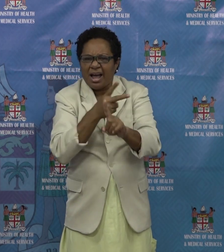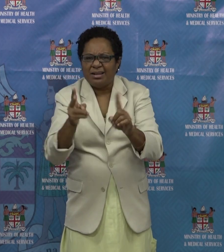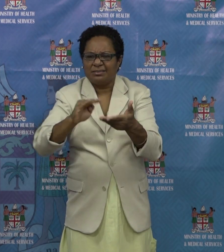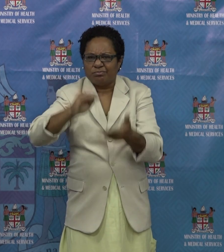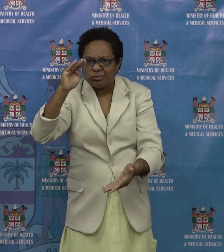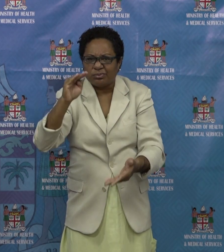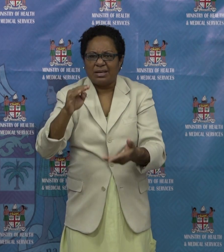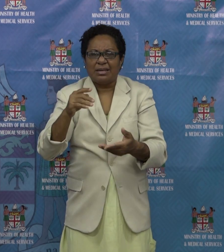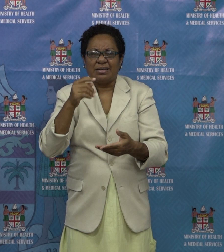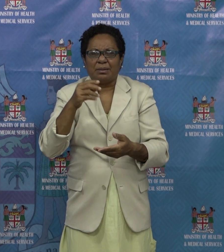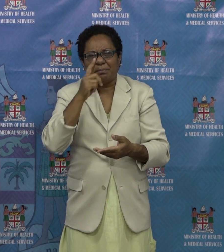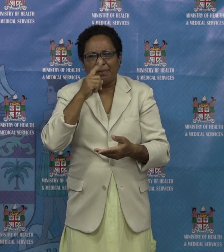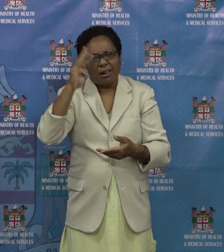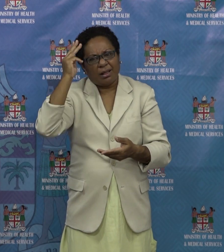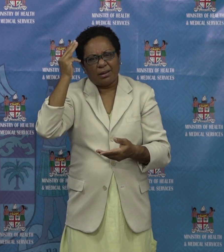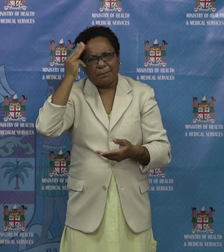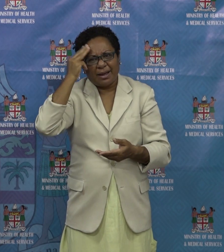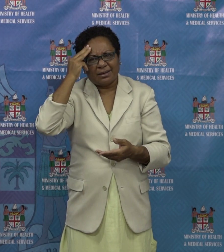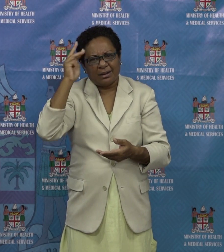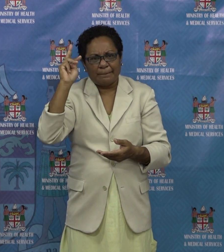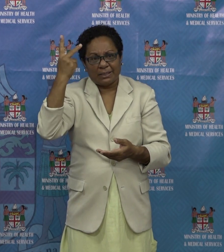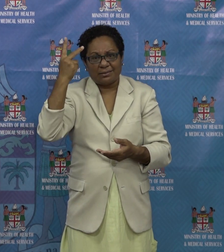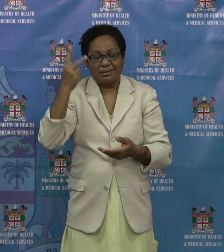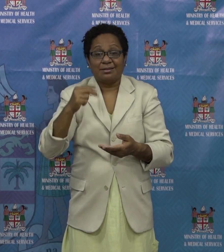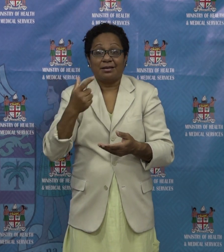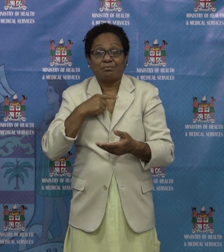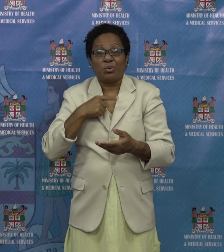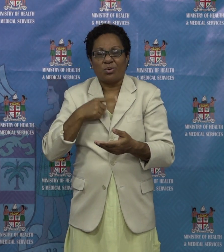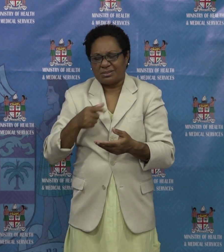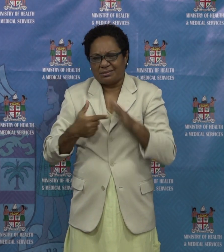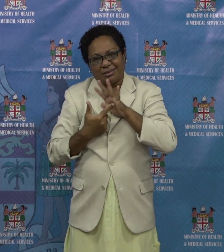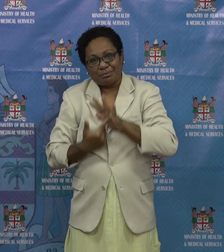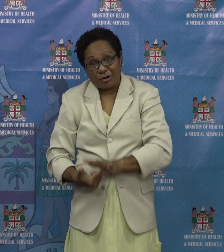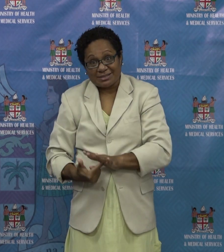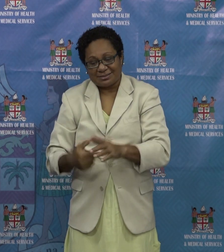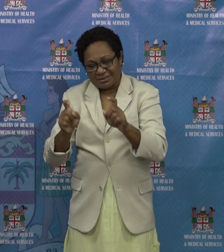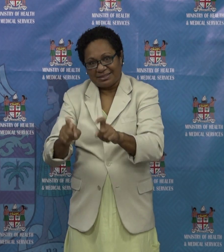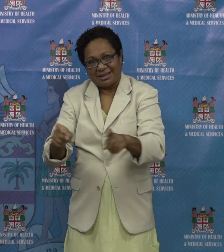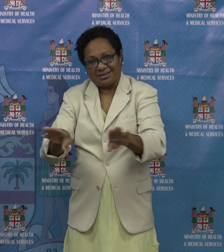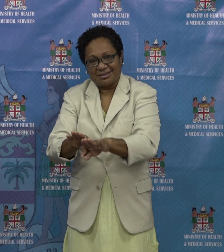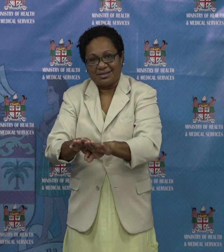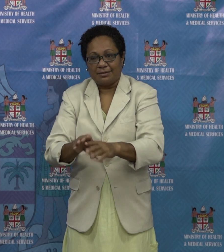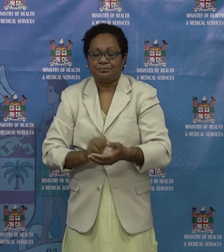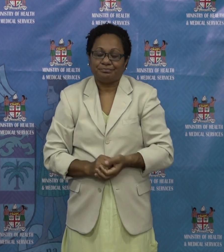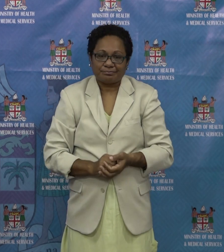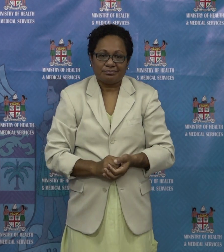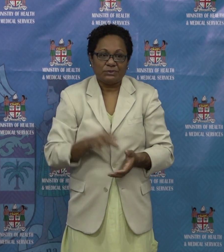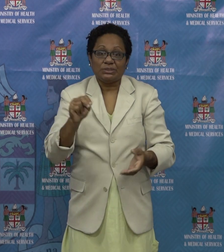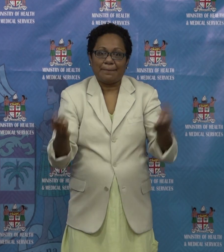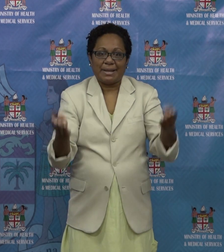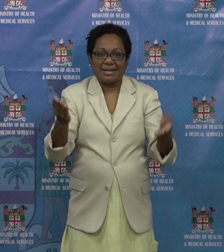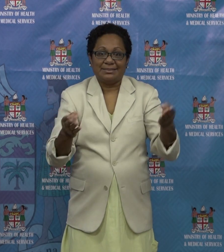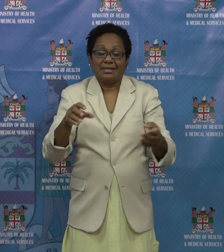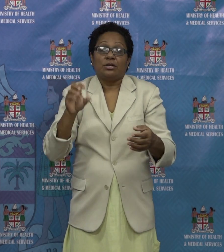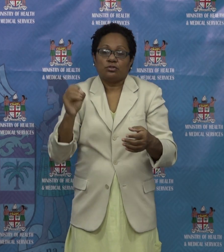on mental health. All those other things needs to be taken into account. So as far as possible, we want if we're going to do an extension, we want